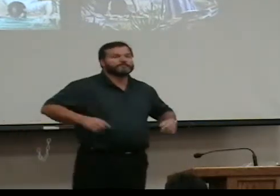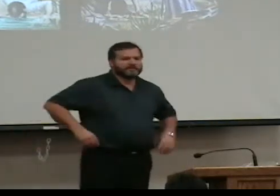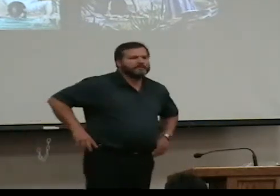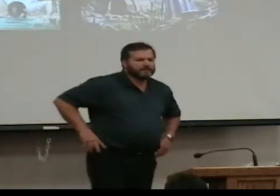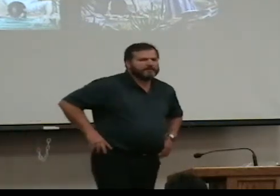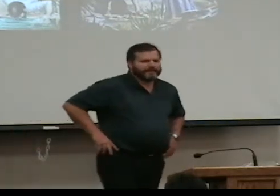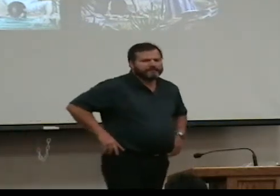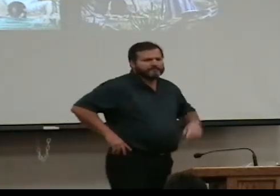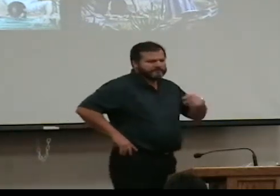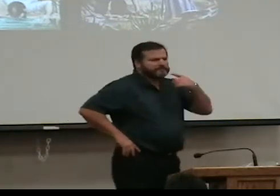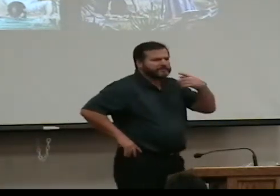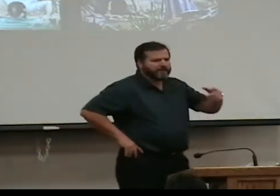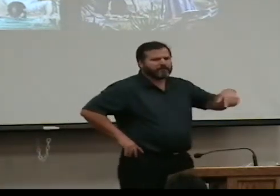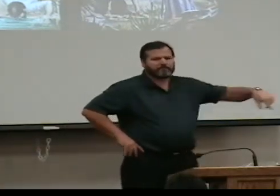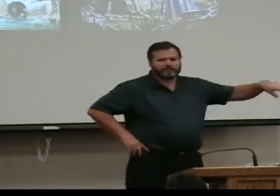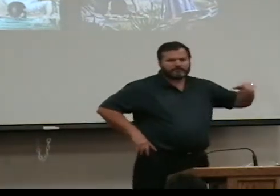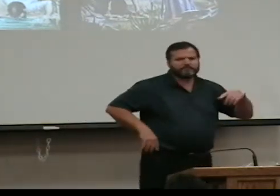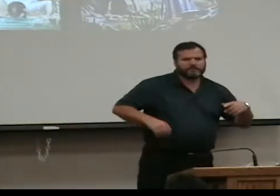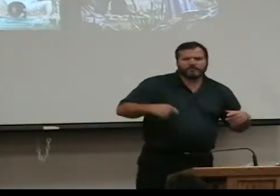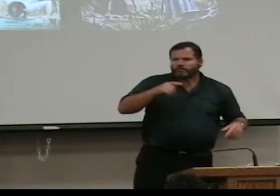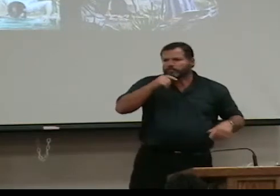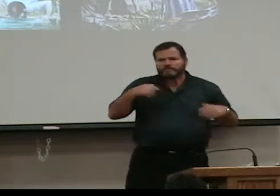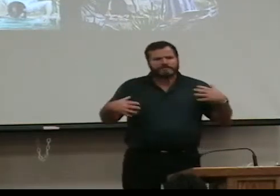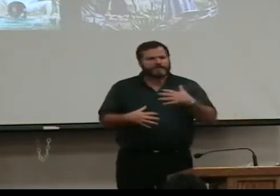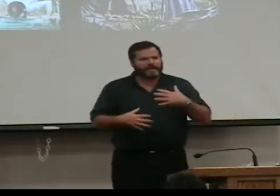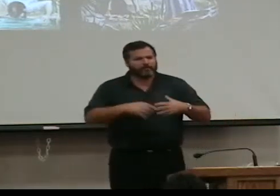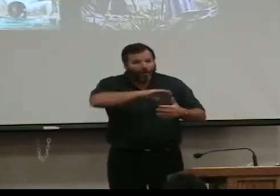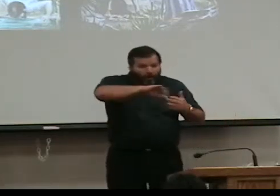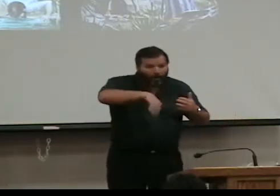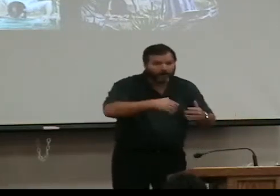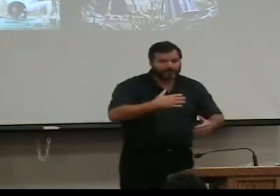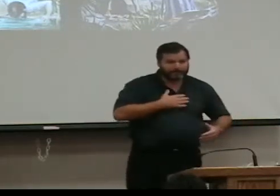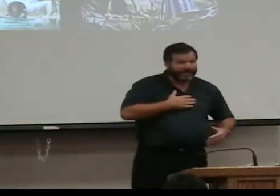what do you want me to do? Tell all those who are afraid, go home.